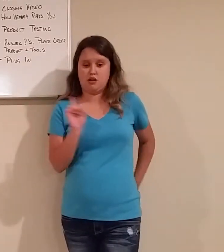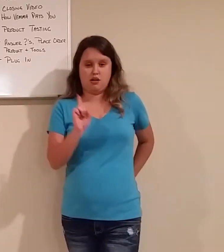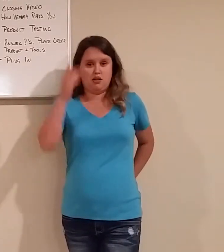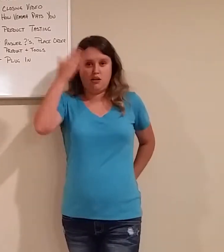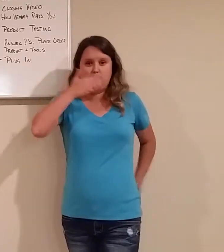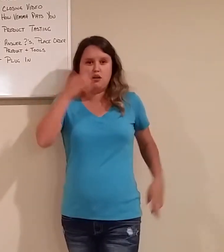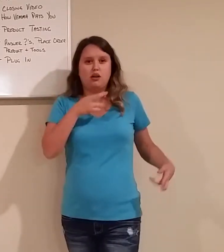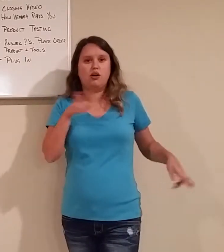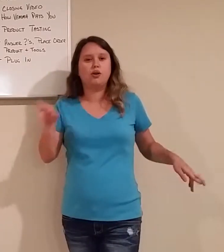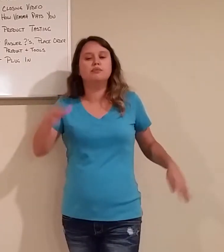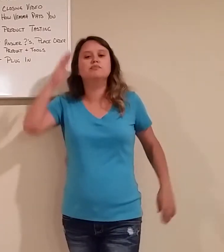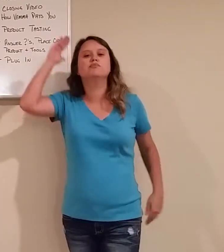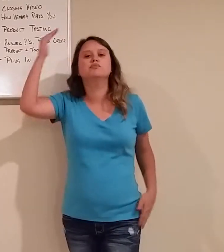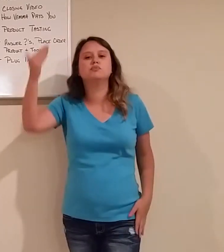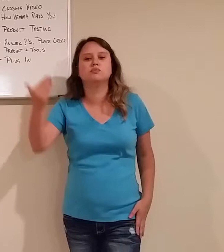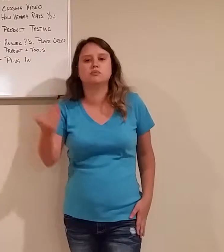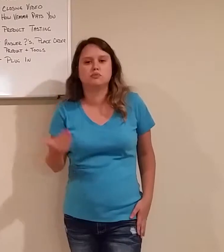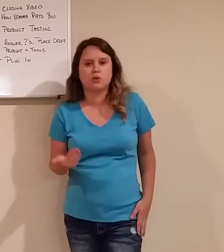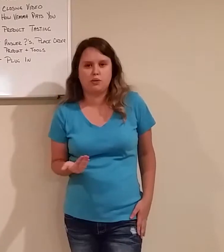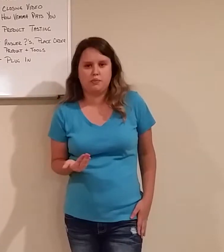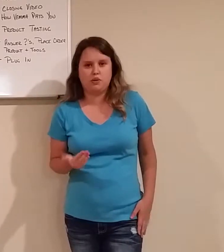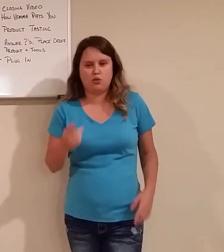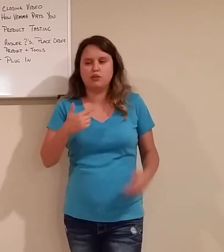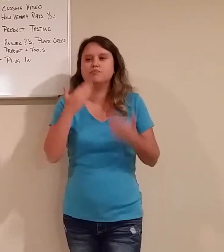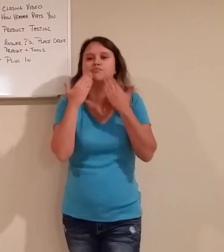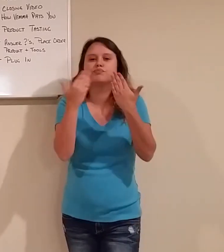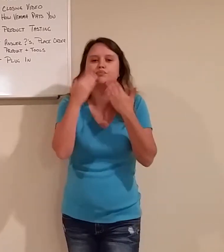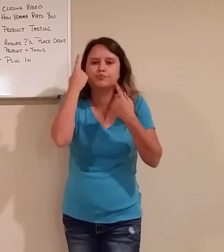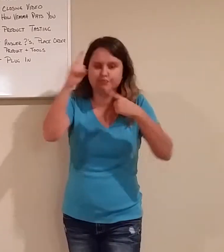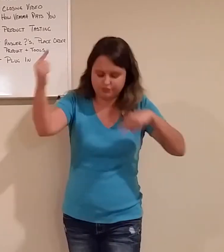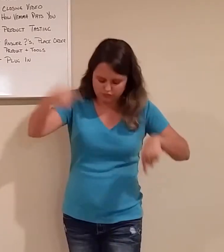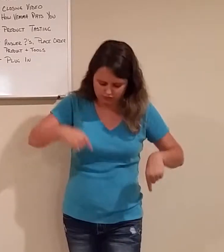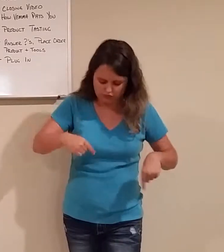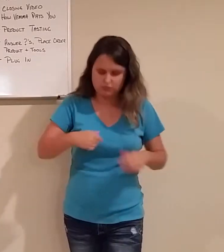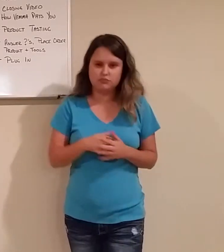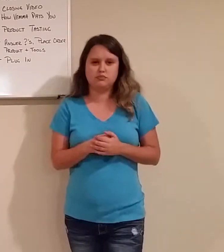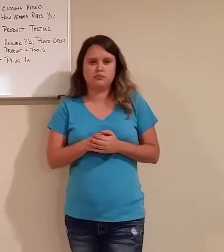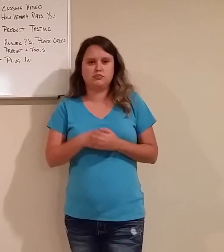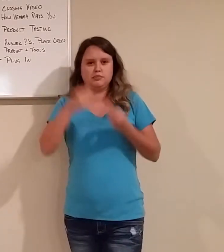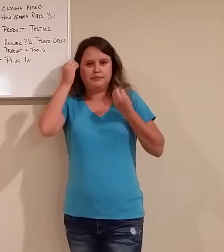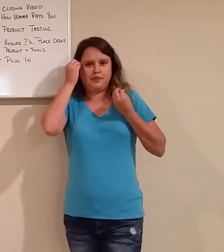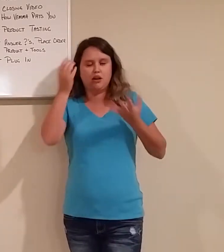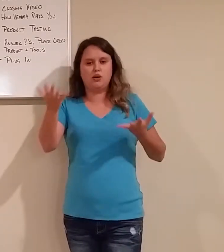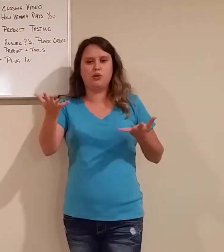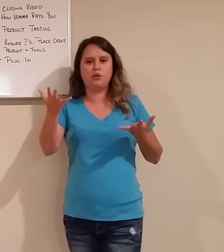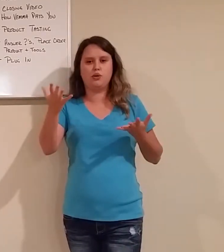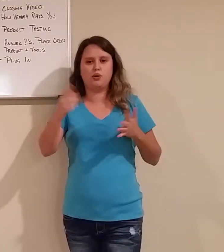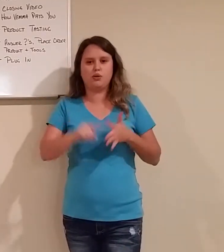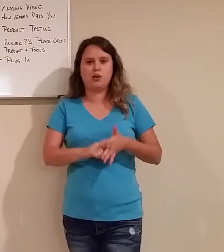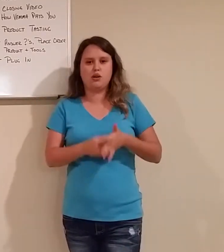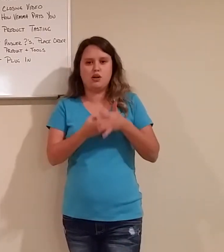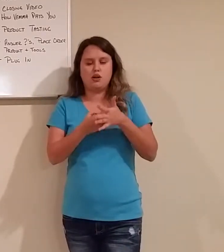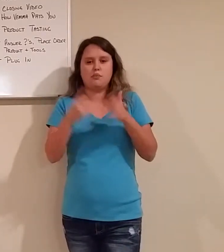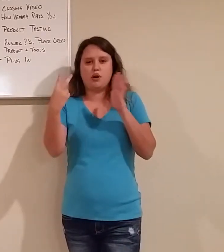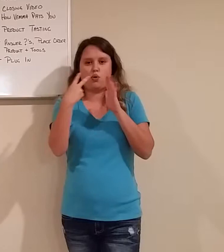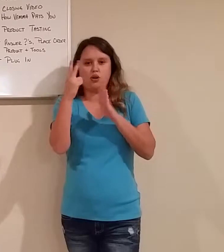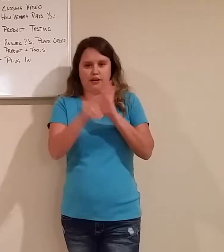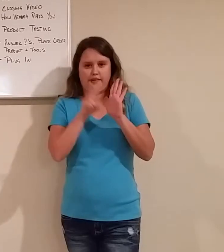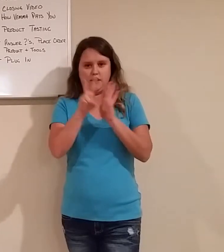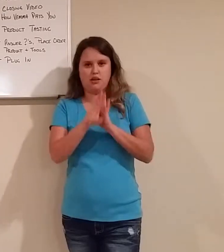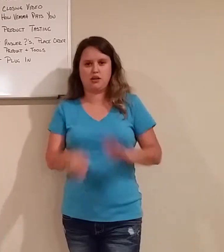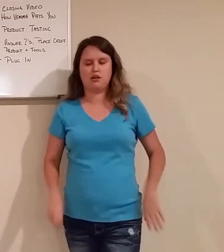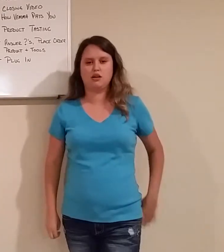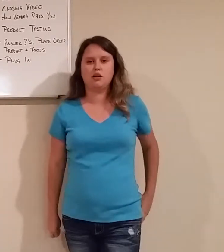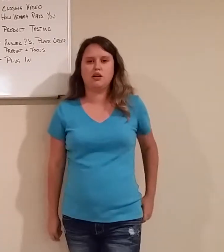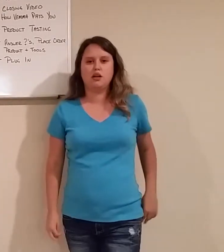room and welcome all the guests. Thank them for attending and let them know we're going to start by watching a video.